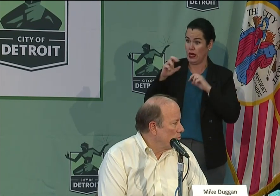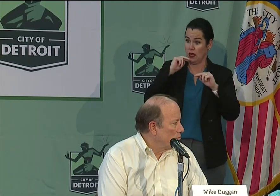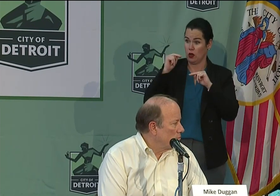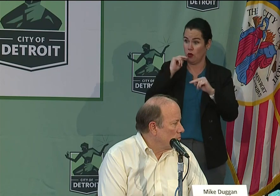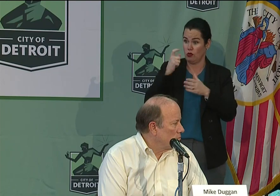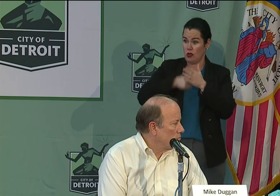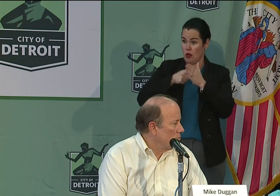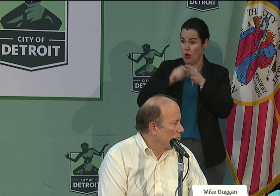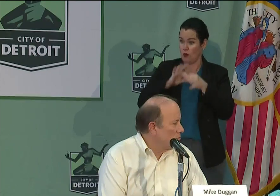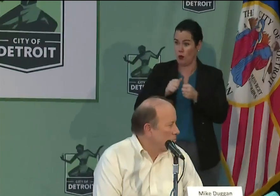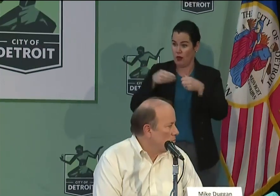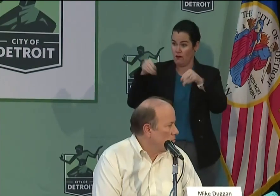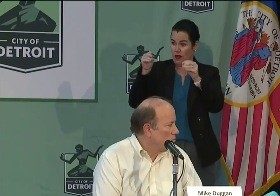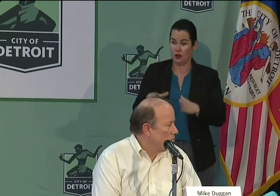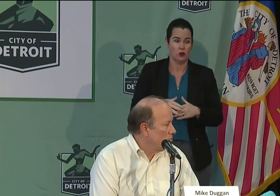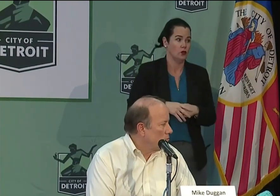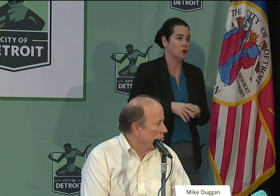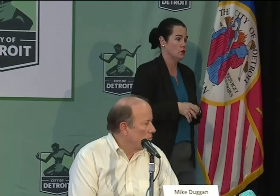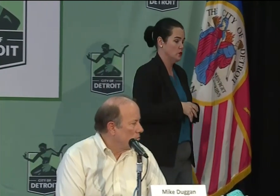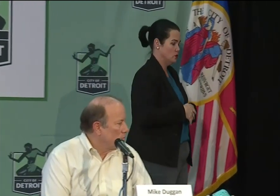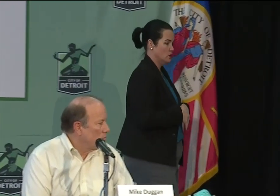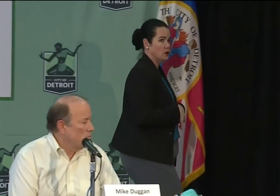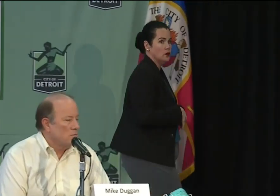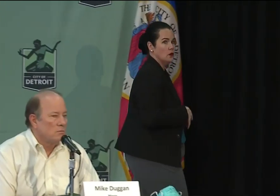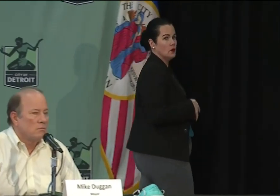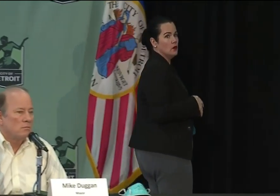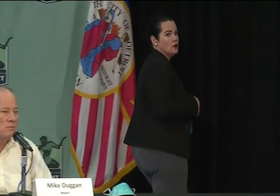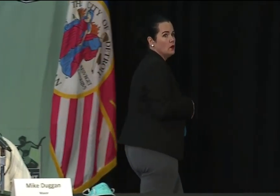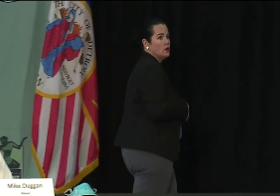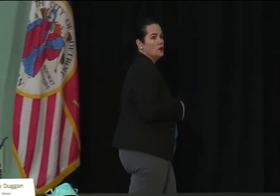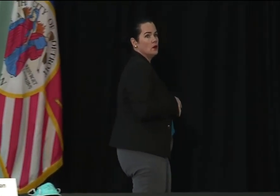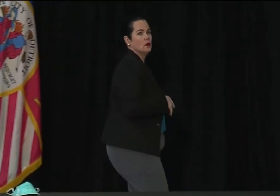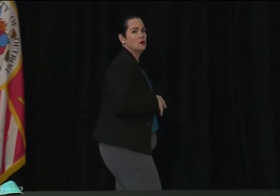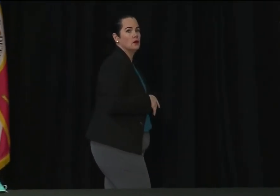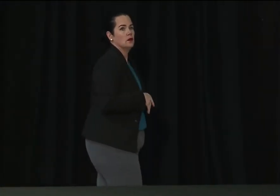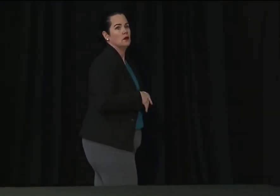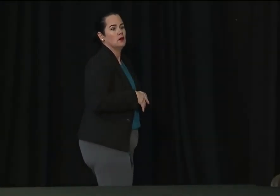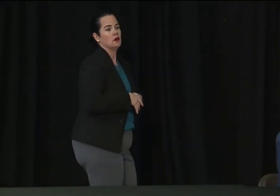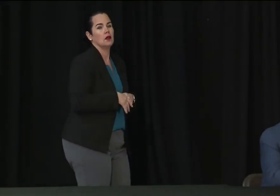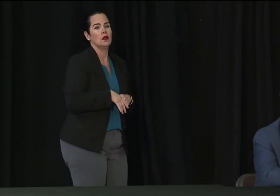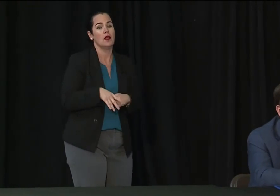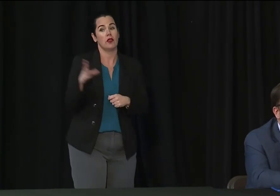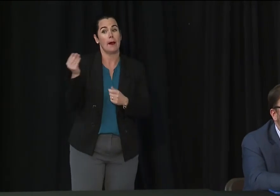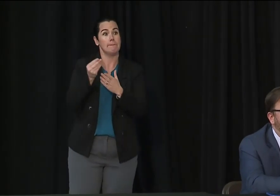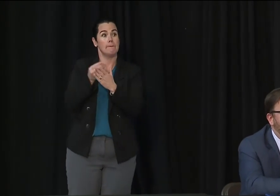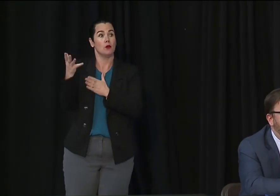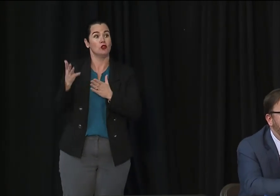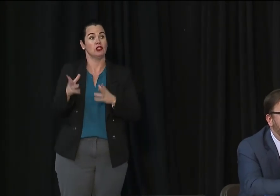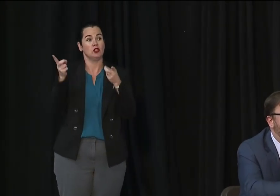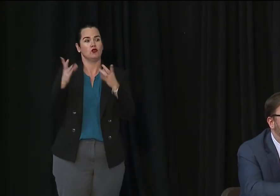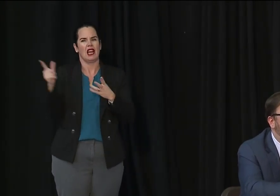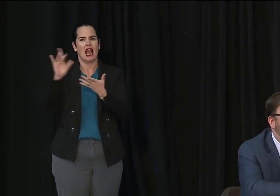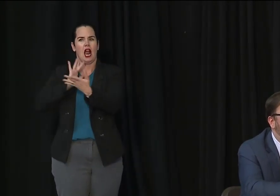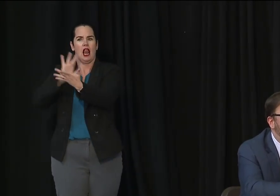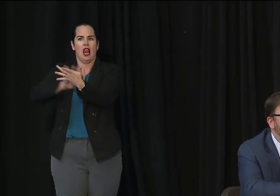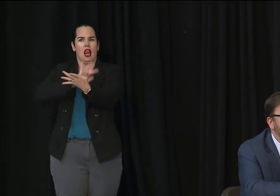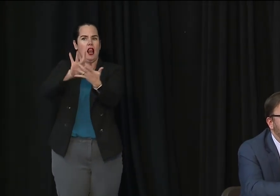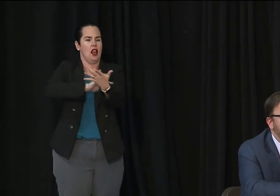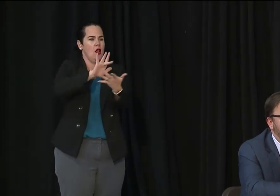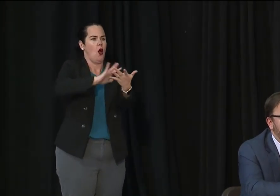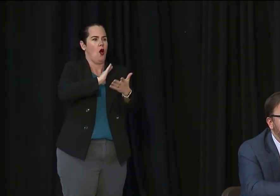costs? So the purchasing director, Boise Jackson, is in the process of reaching out to all of our major long-term